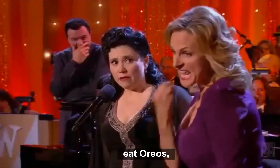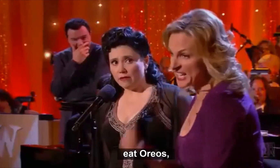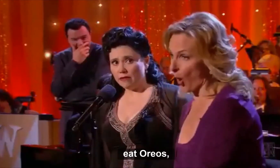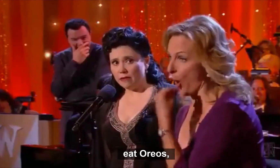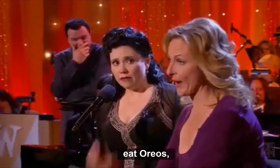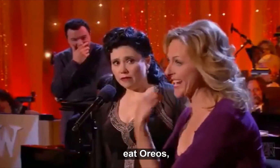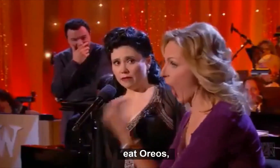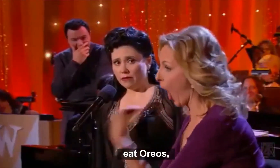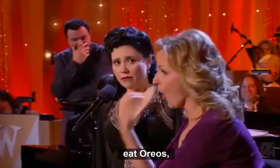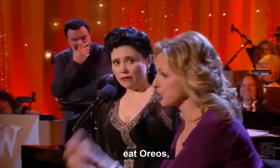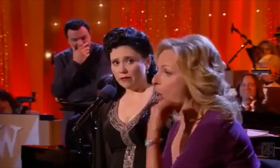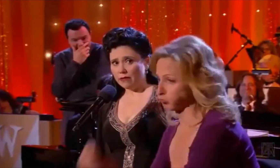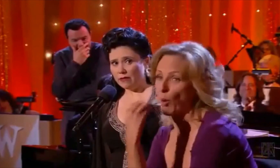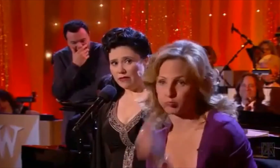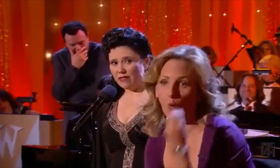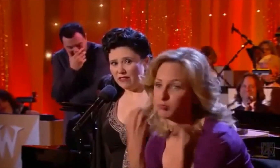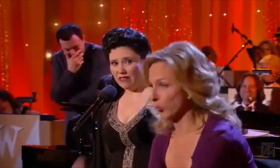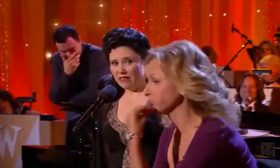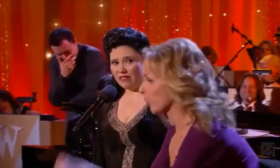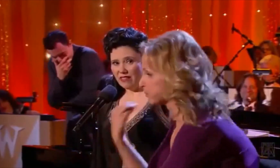exercise. Eat Oreos.